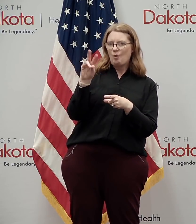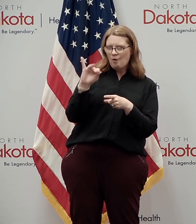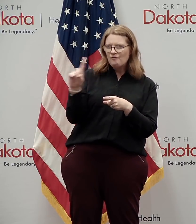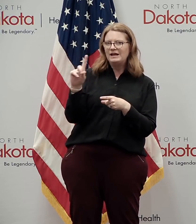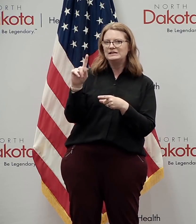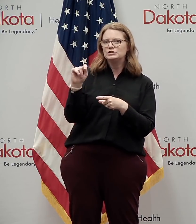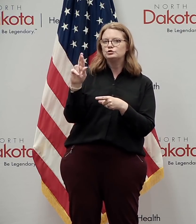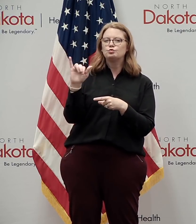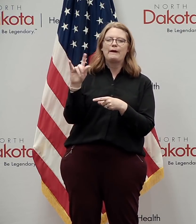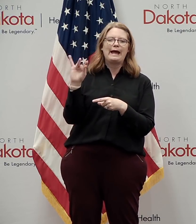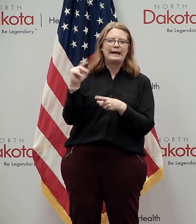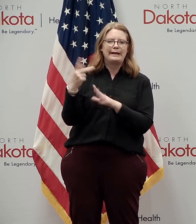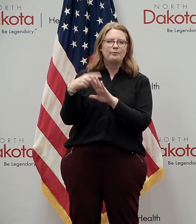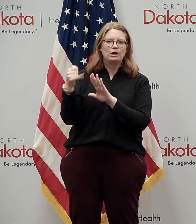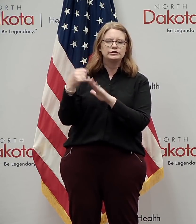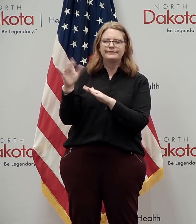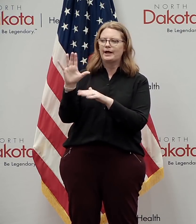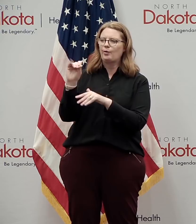tracking project